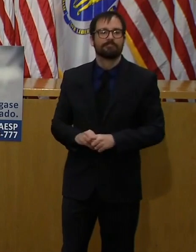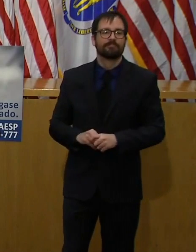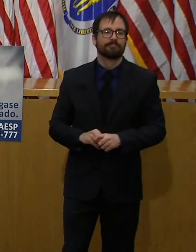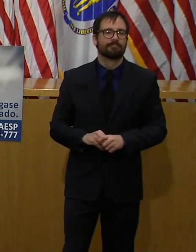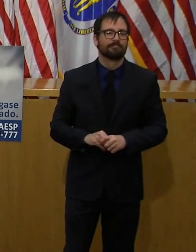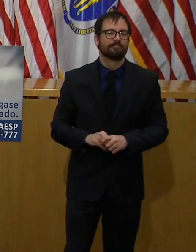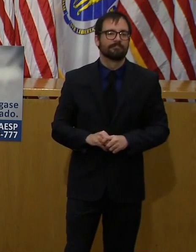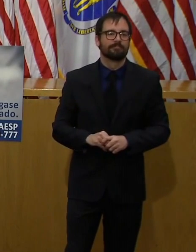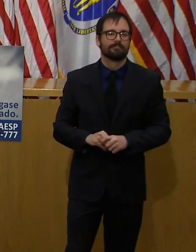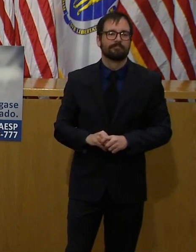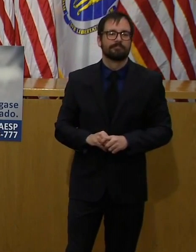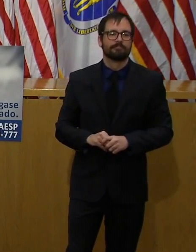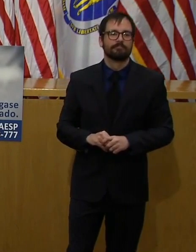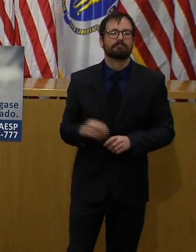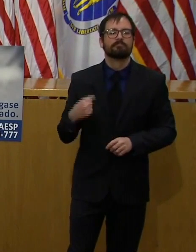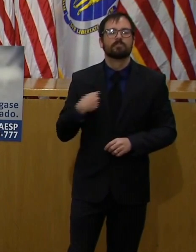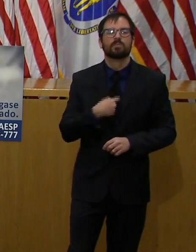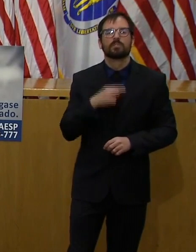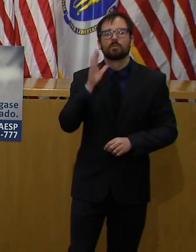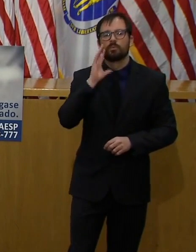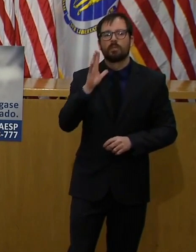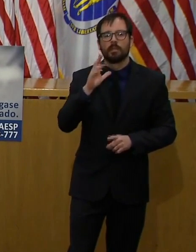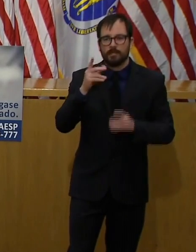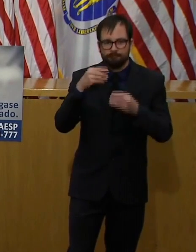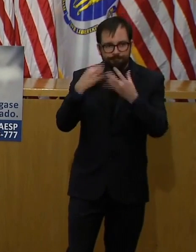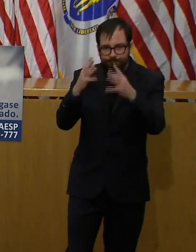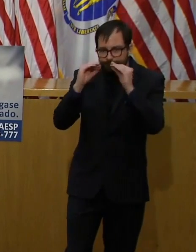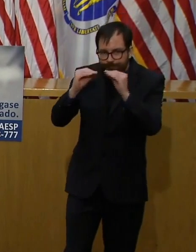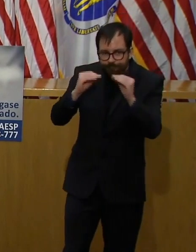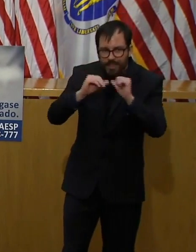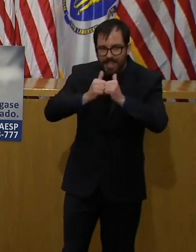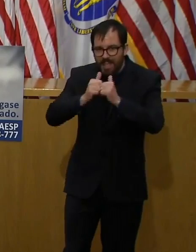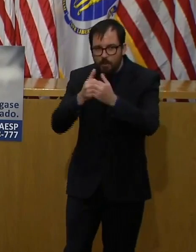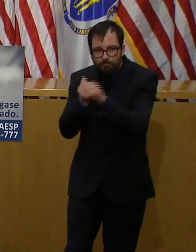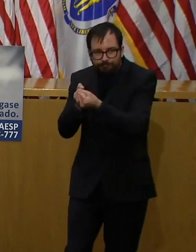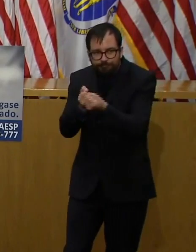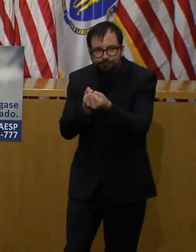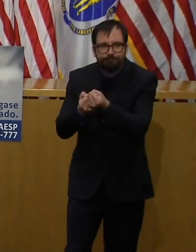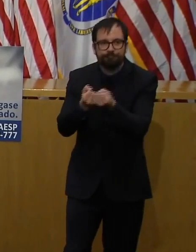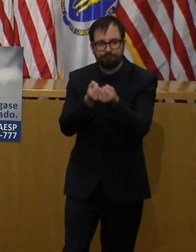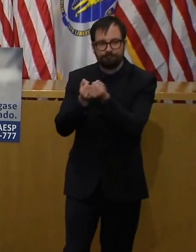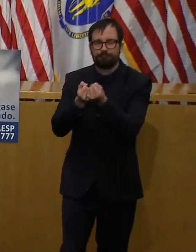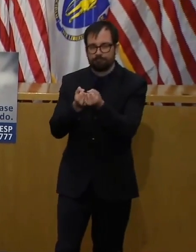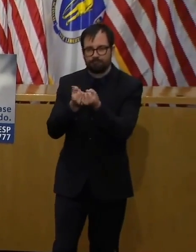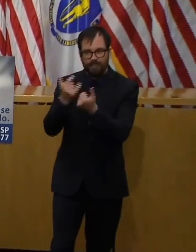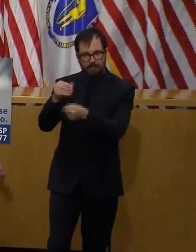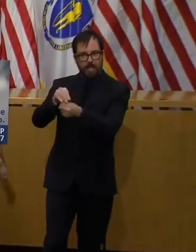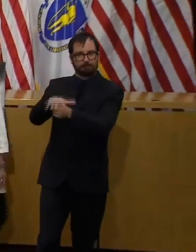technical assistance SWAT team to help them figure out what they need to be doing at Belmont Manor. Thank you.